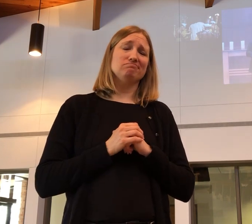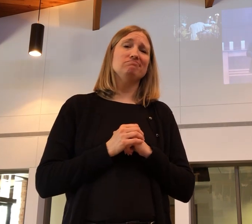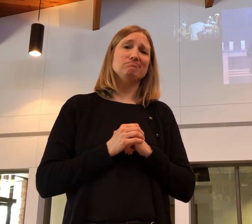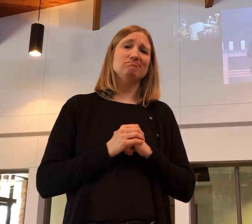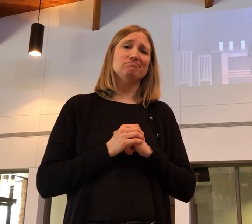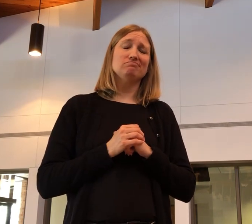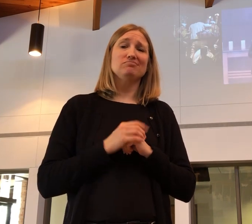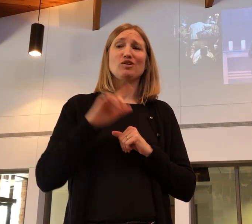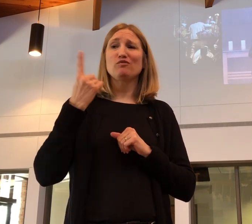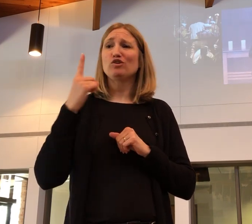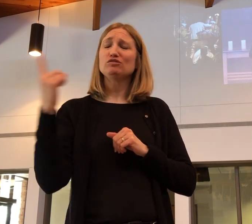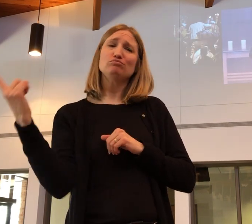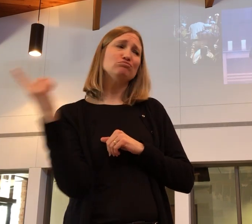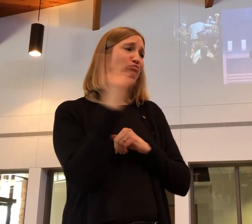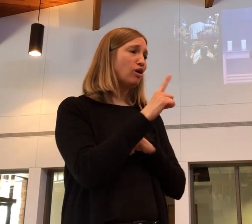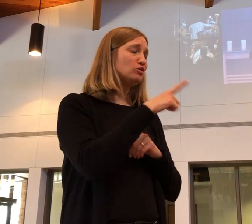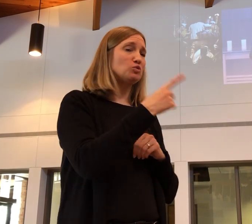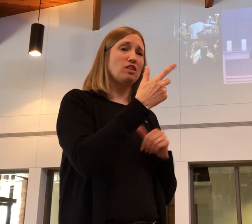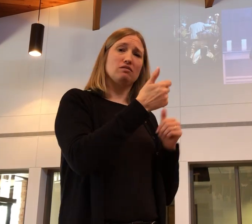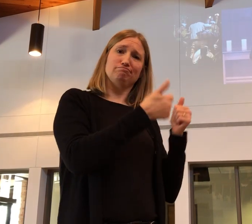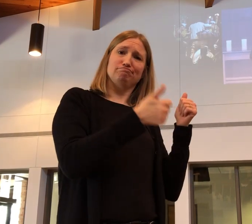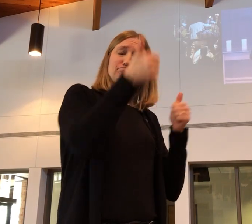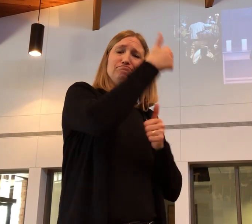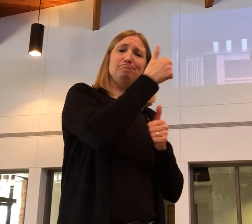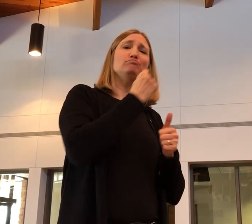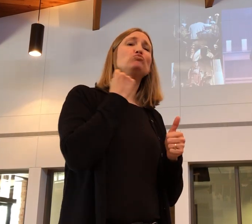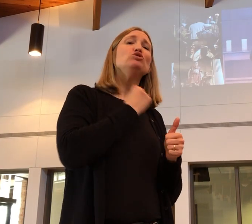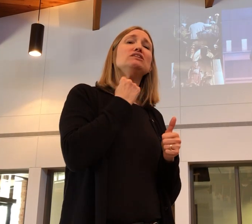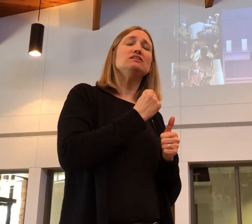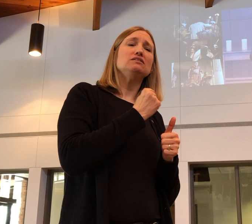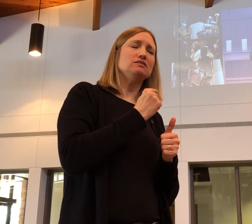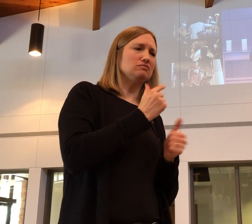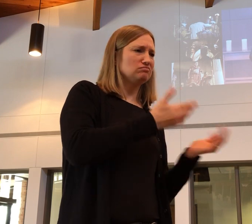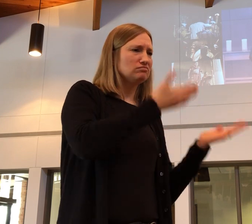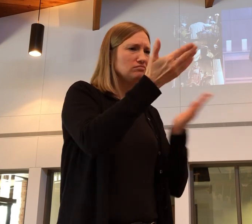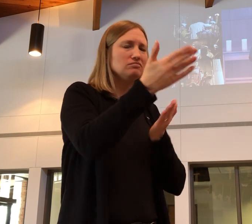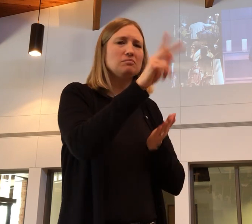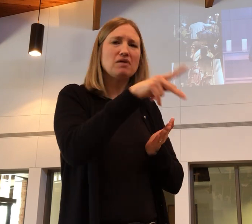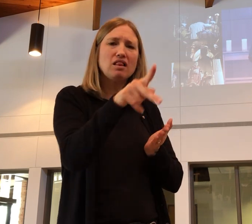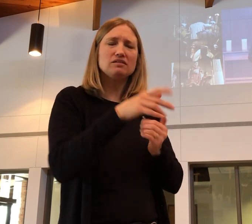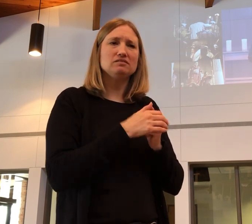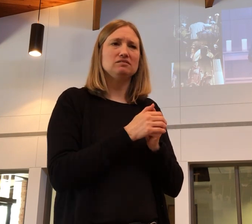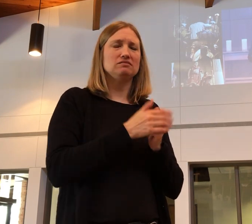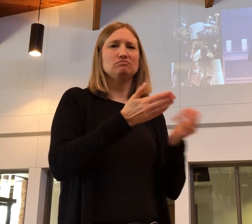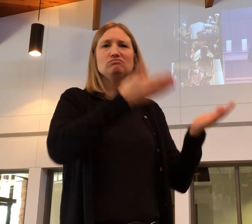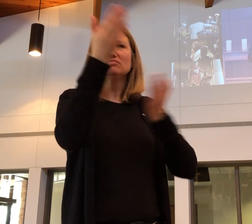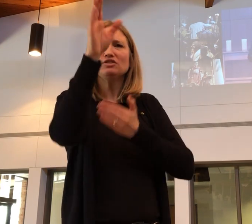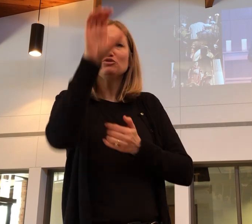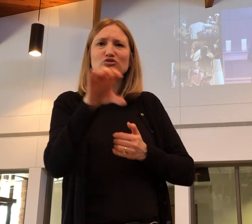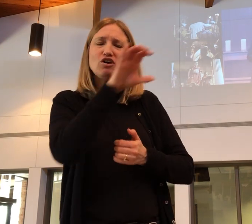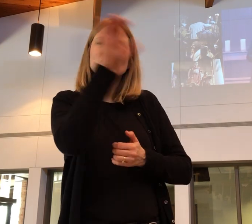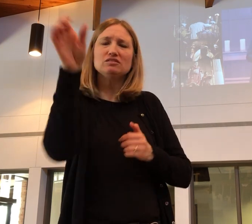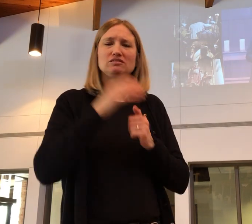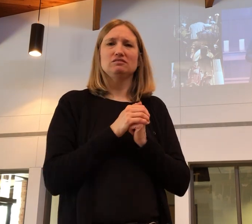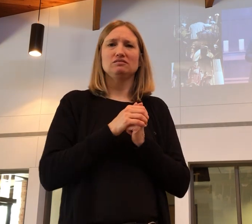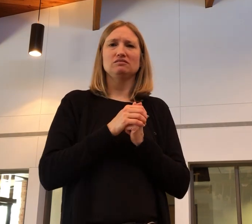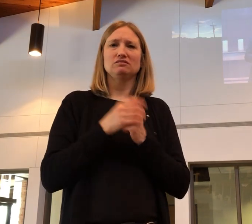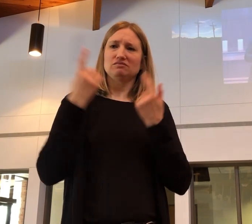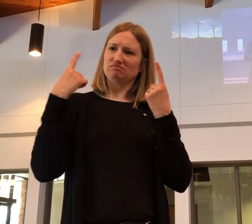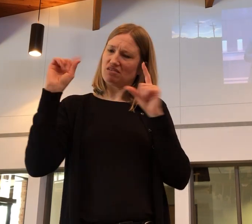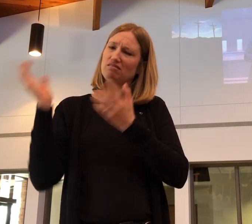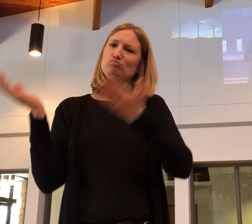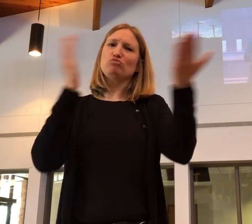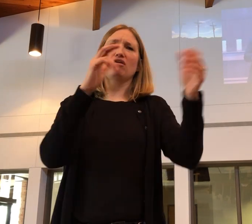First to the high priest, then to Pilate, the cross, and finally to the tomb.